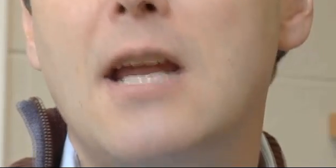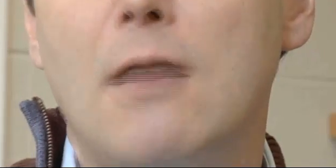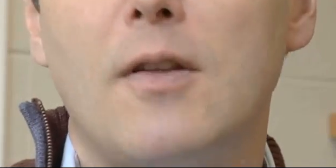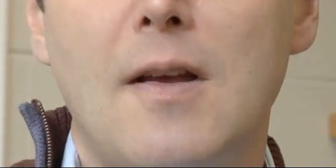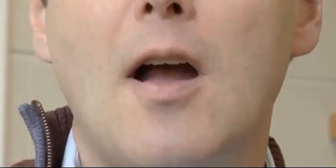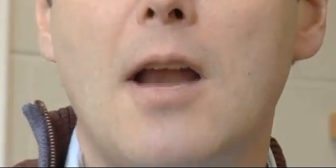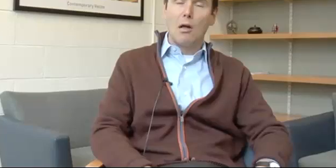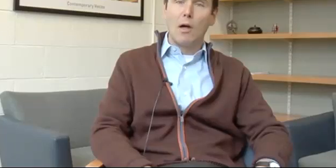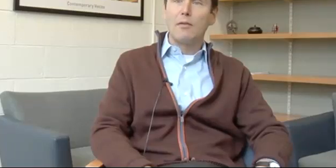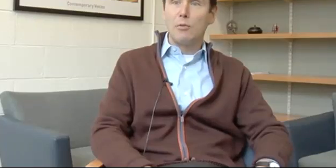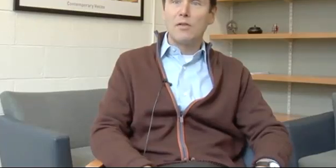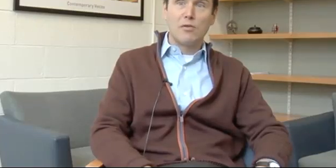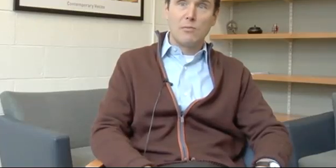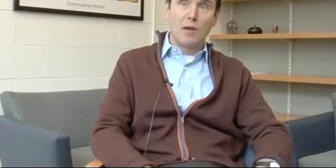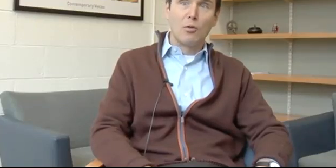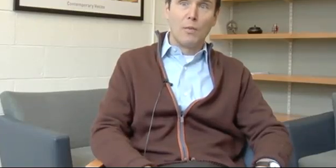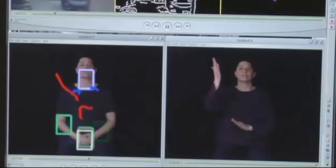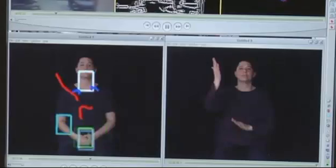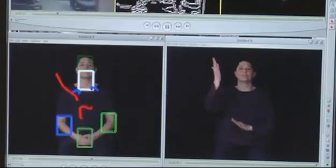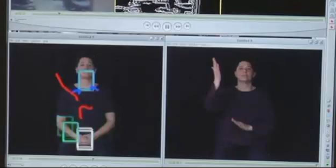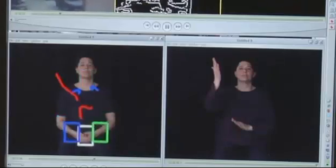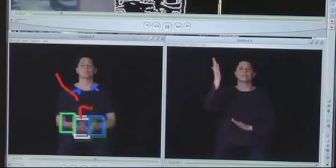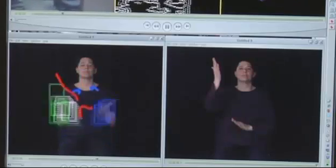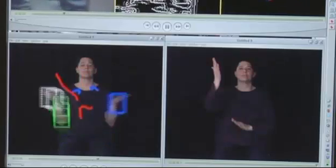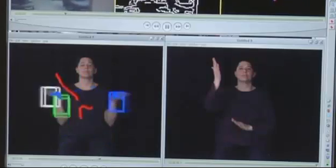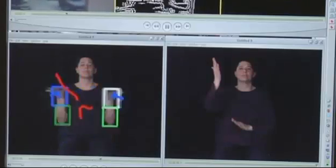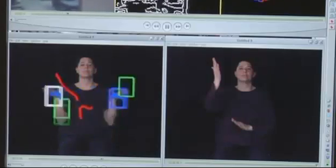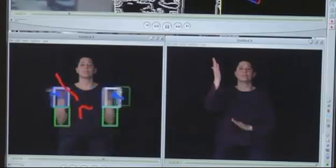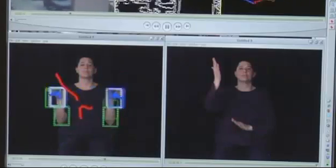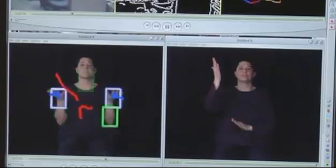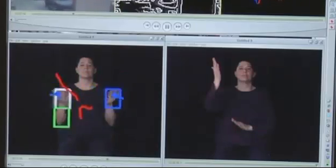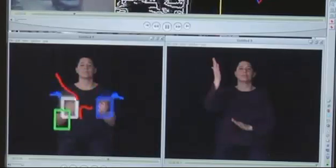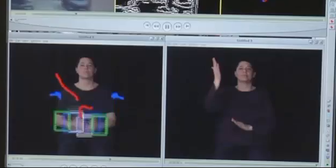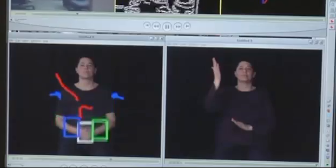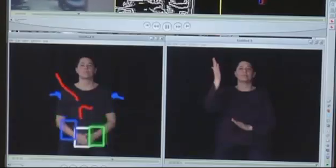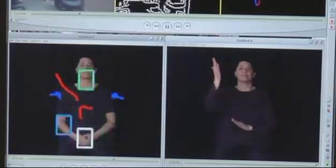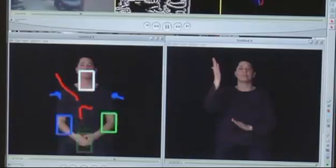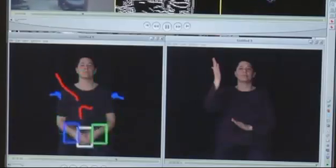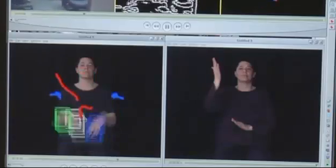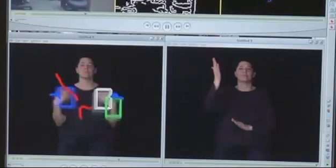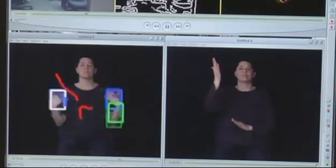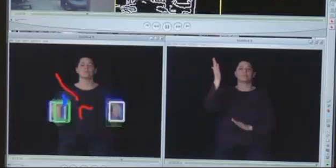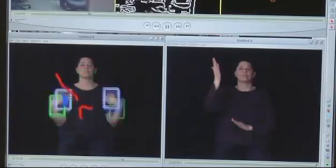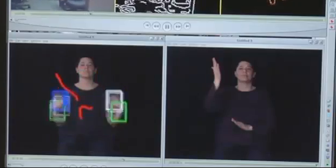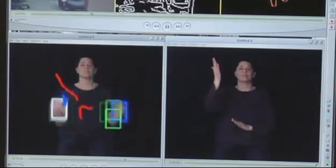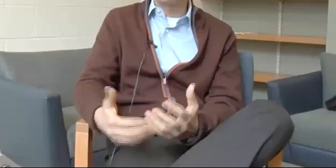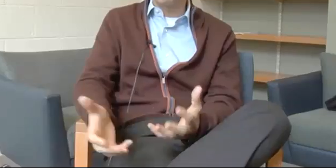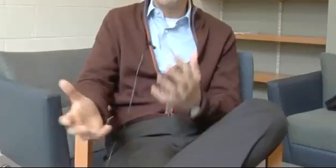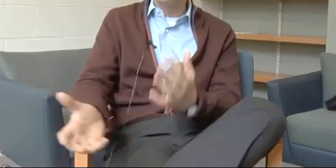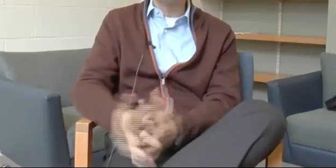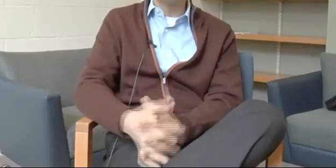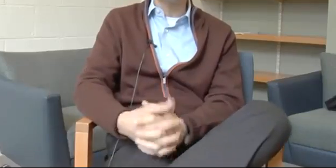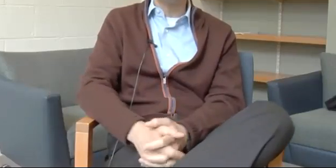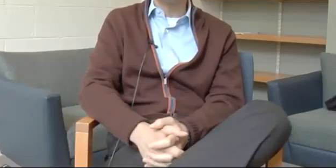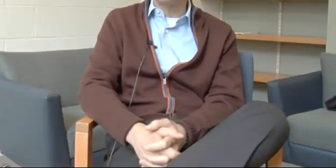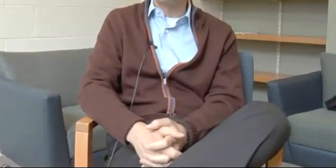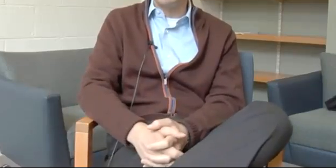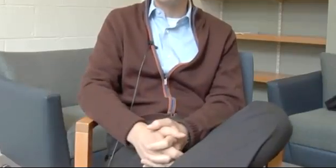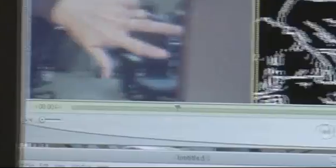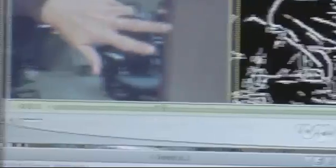of a sign. A lot of the research in my group is in the area of human motion tracking and human motion analysis. There are all different issues that affect just being